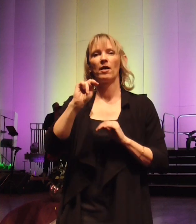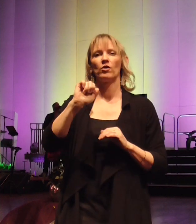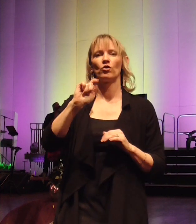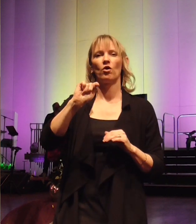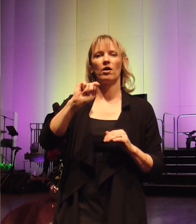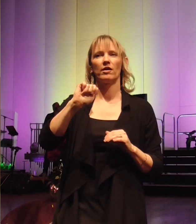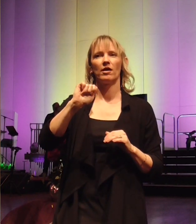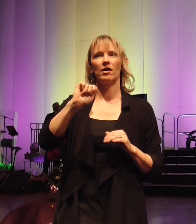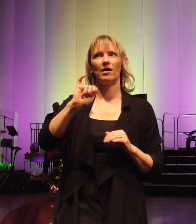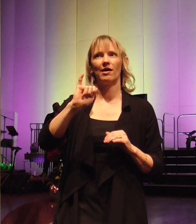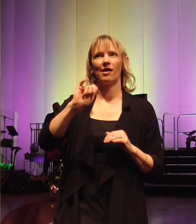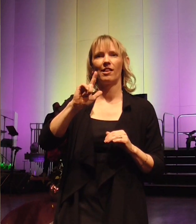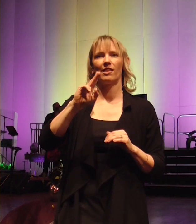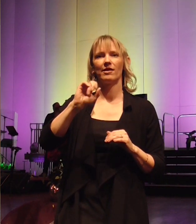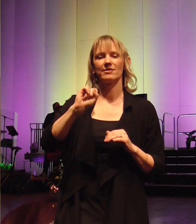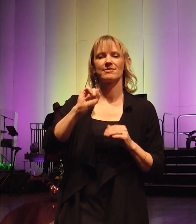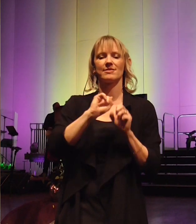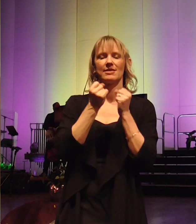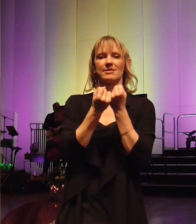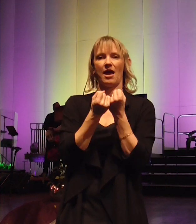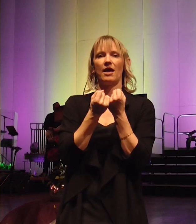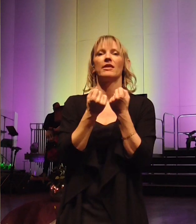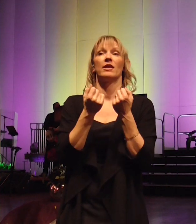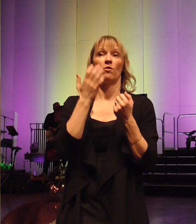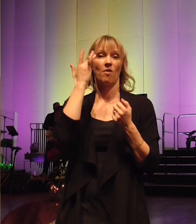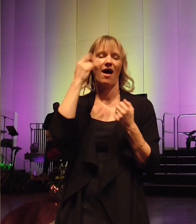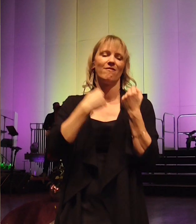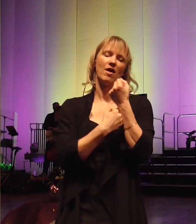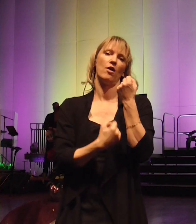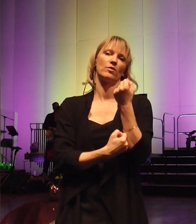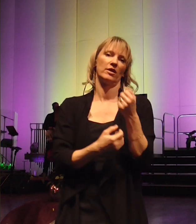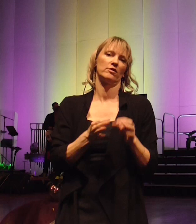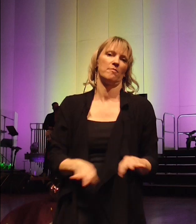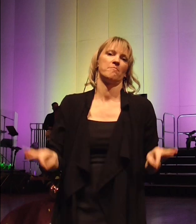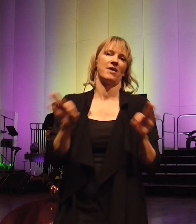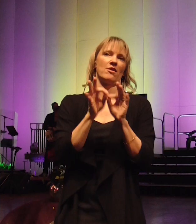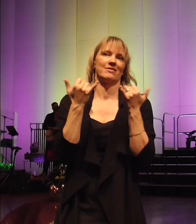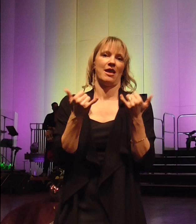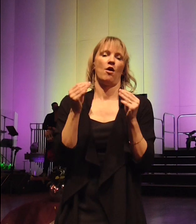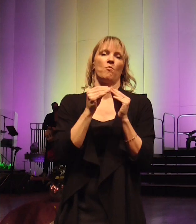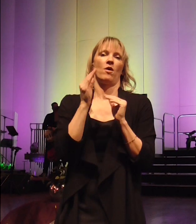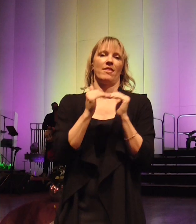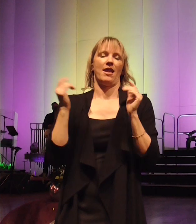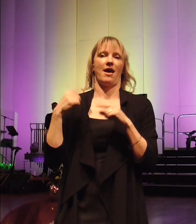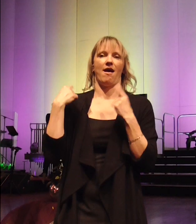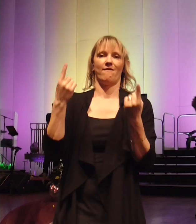Society members, because the foundation matters now more than ever.